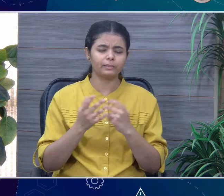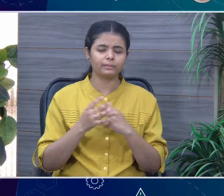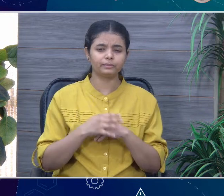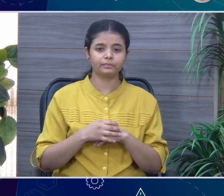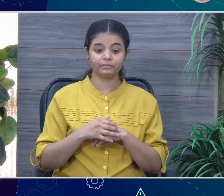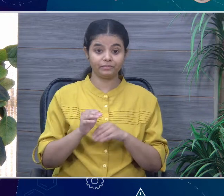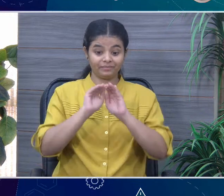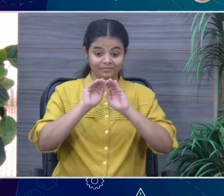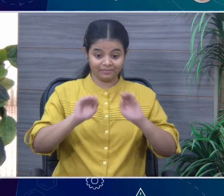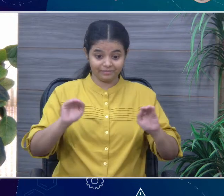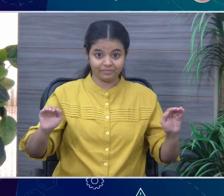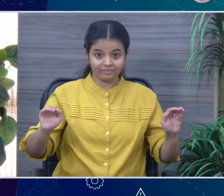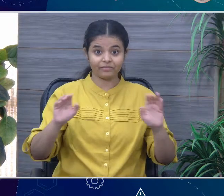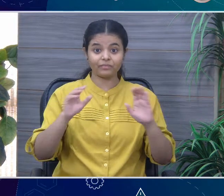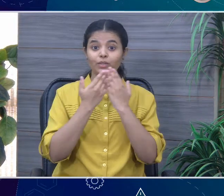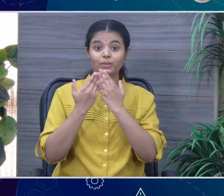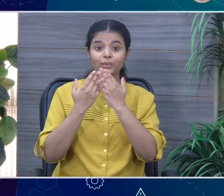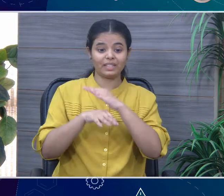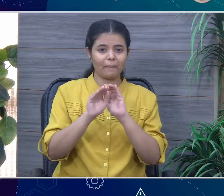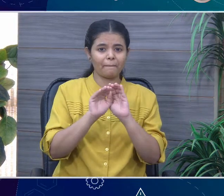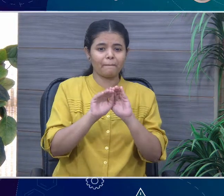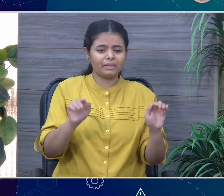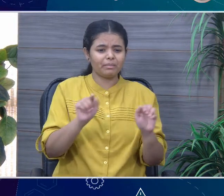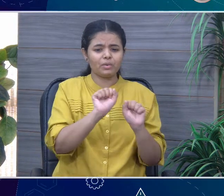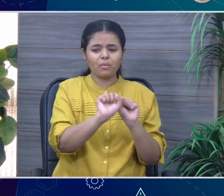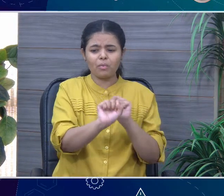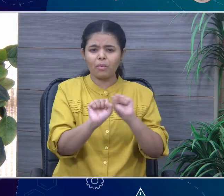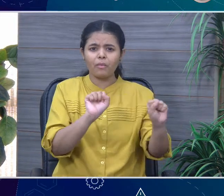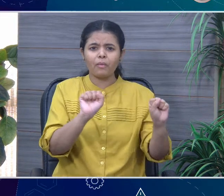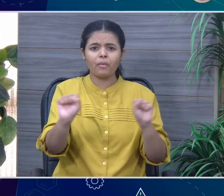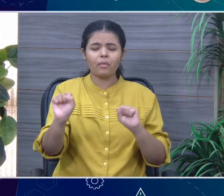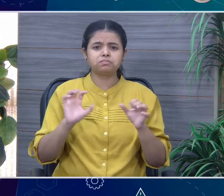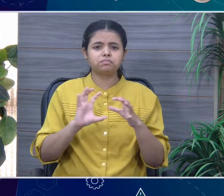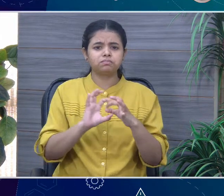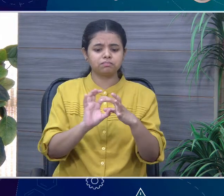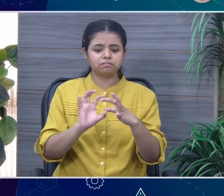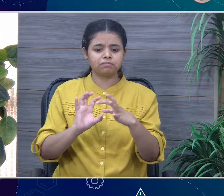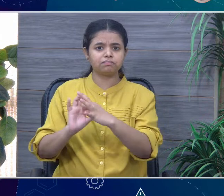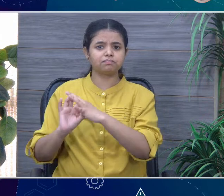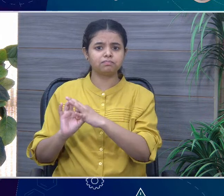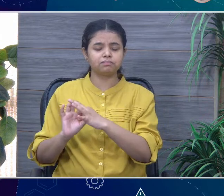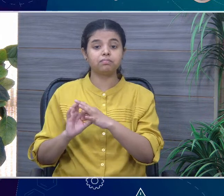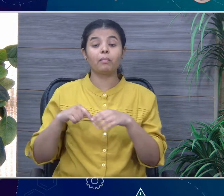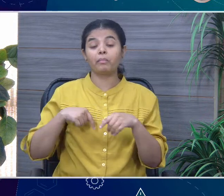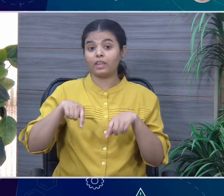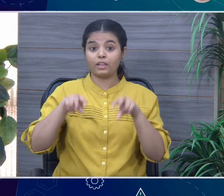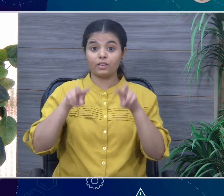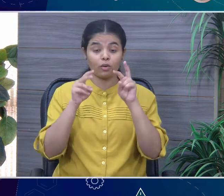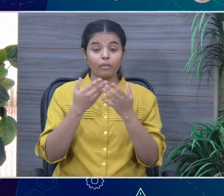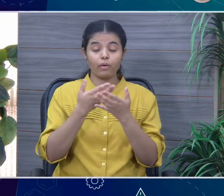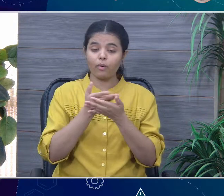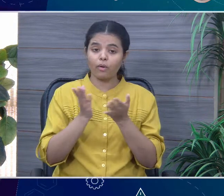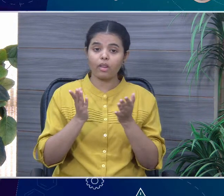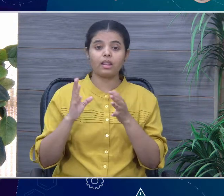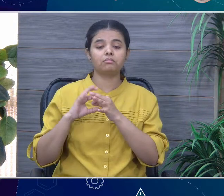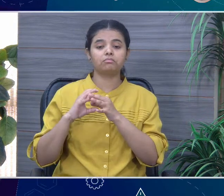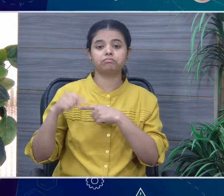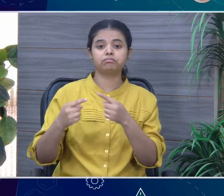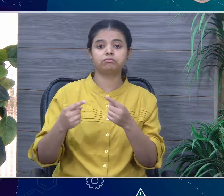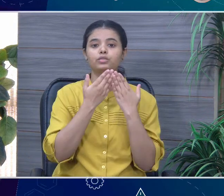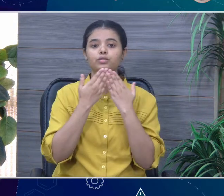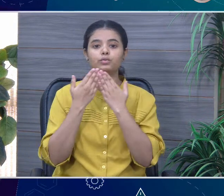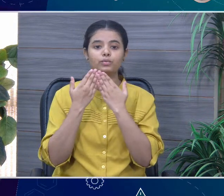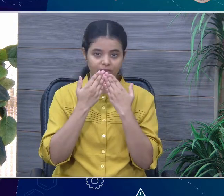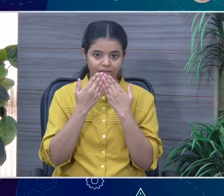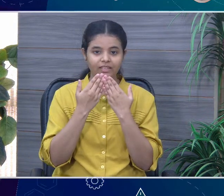each child in the school. Because we are talking in the context of school education, so I'm only referring right now to